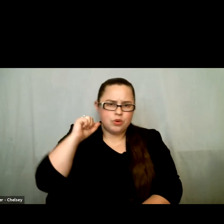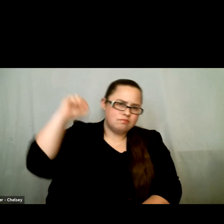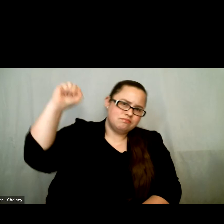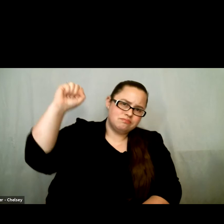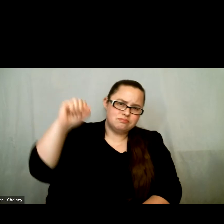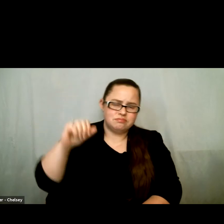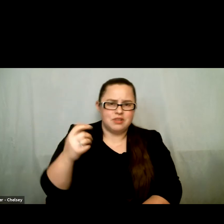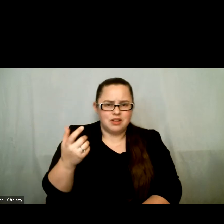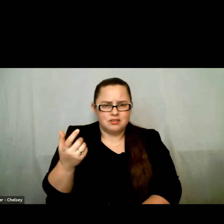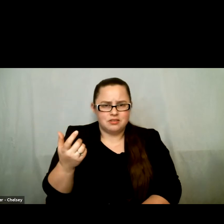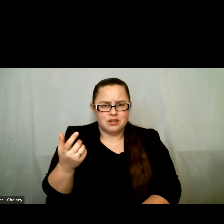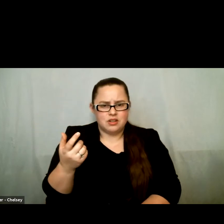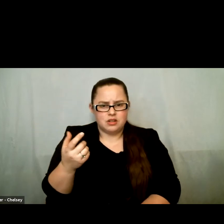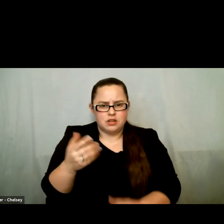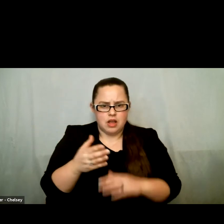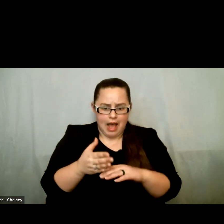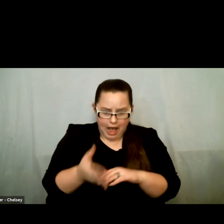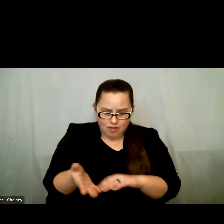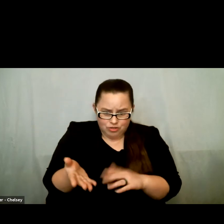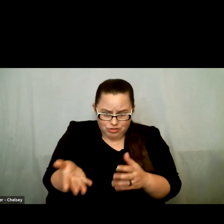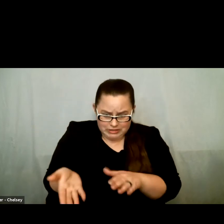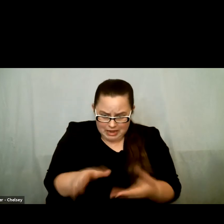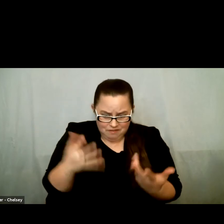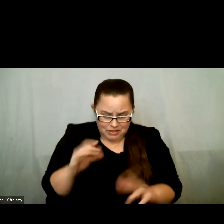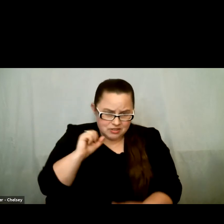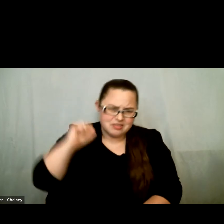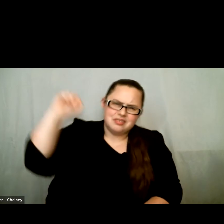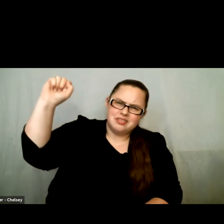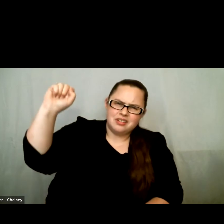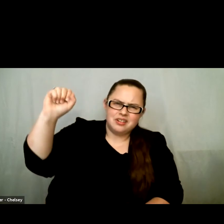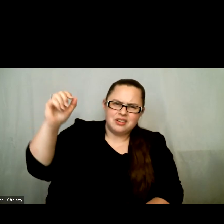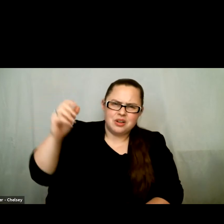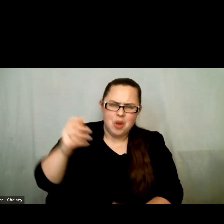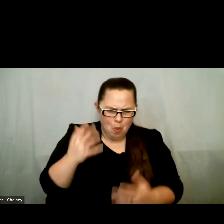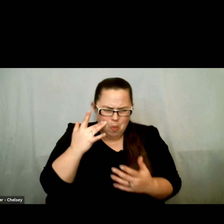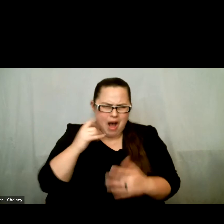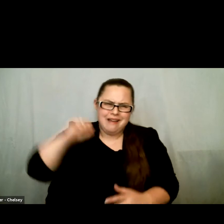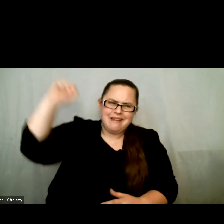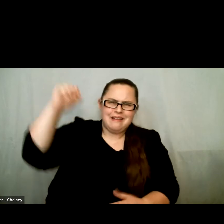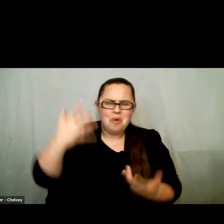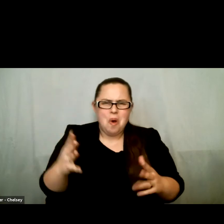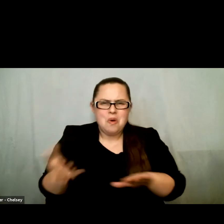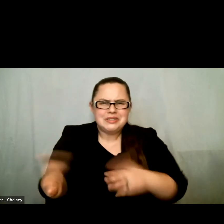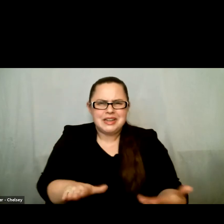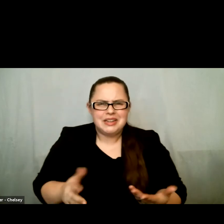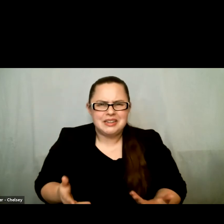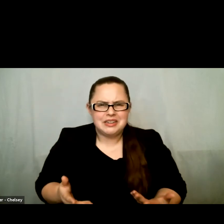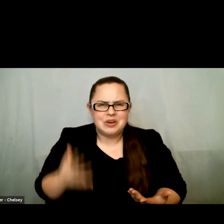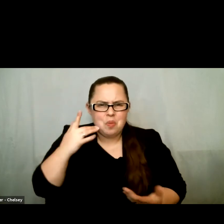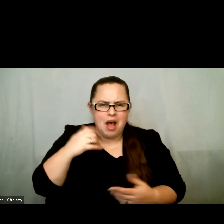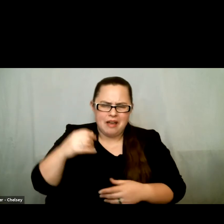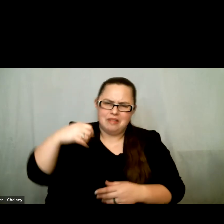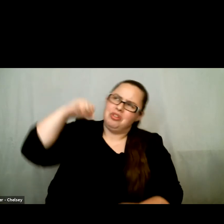hanged after they were dead. What's the point? They're dead already. So why do you have to hang them?